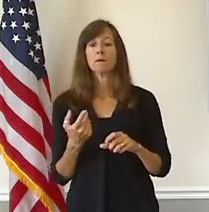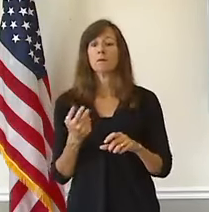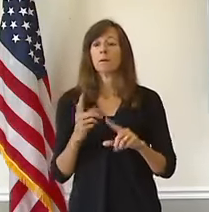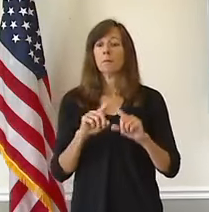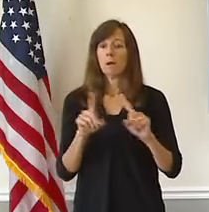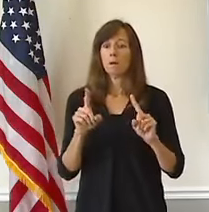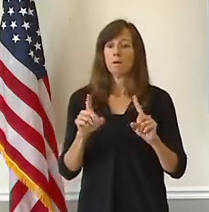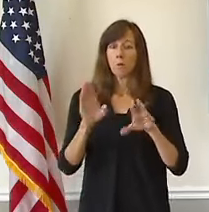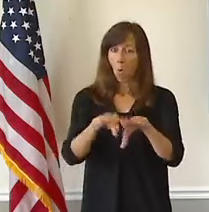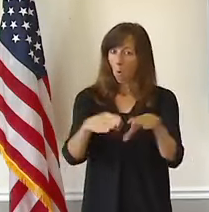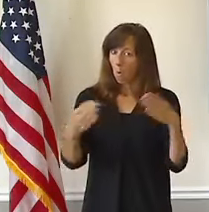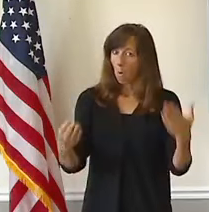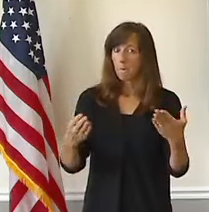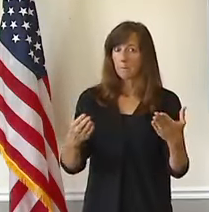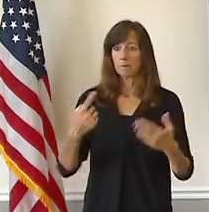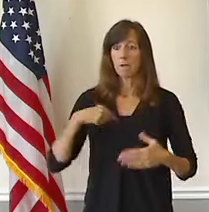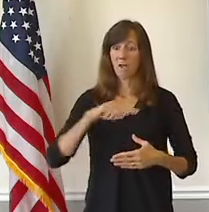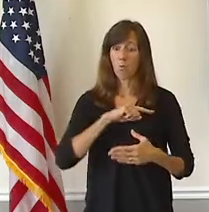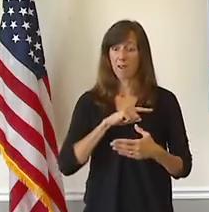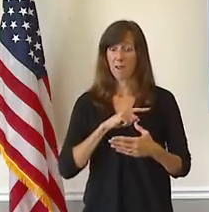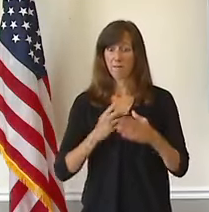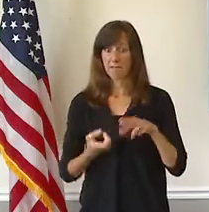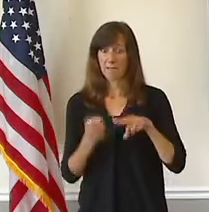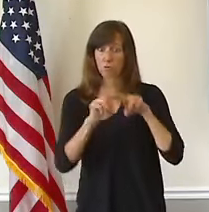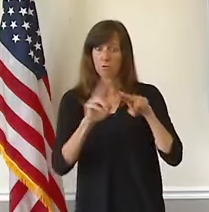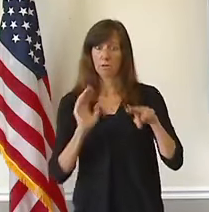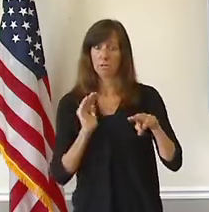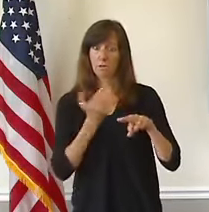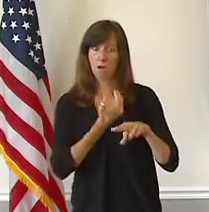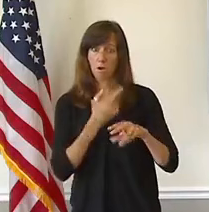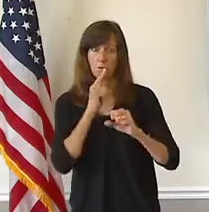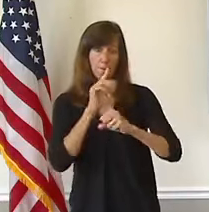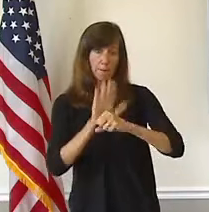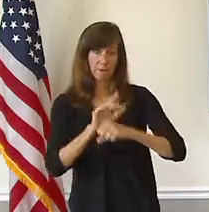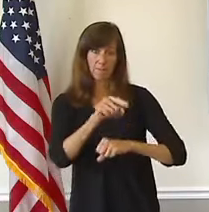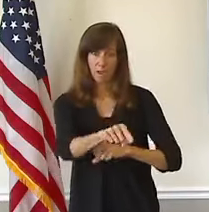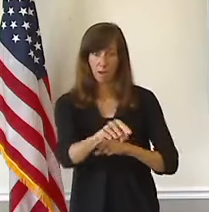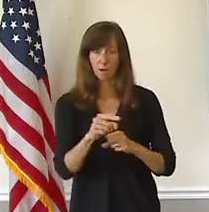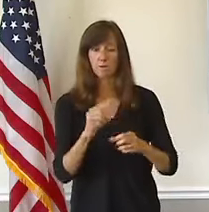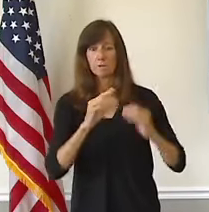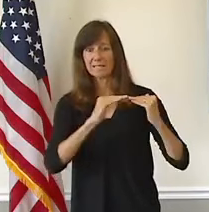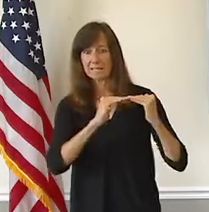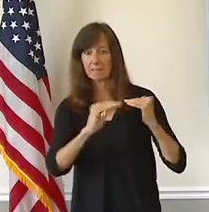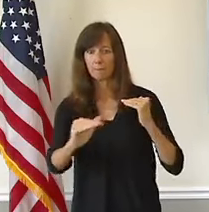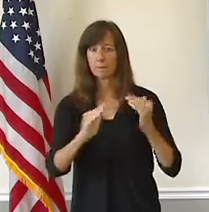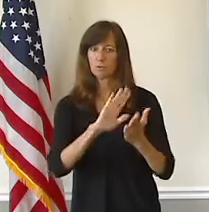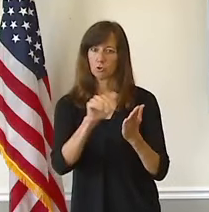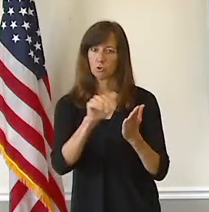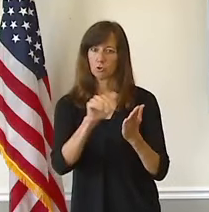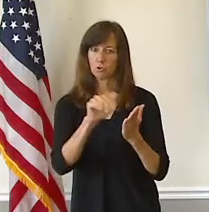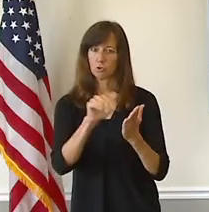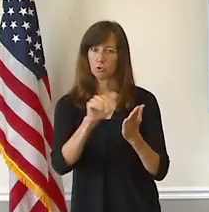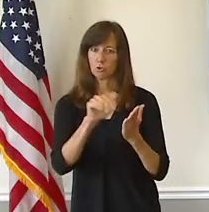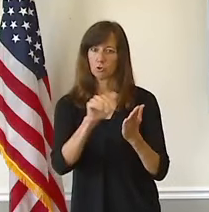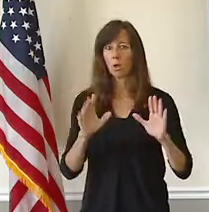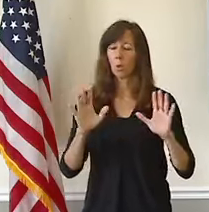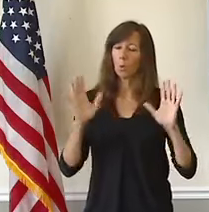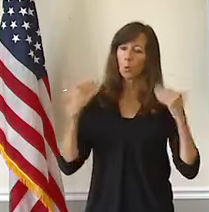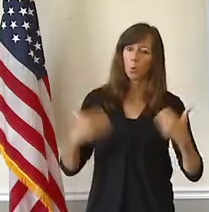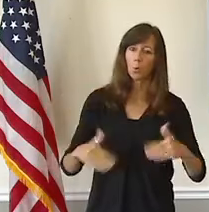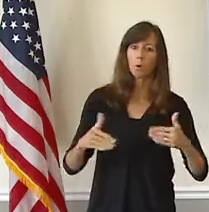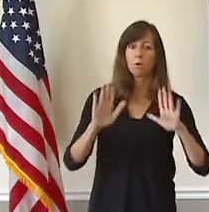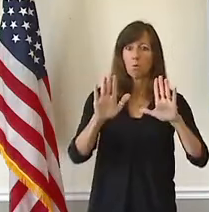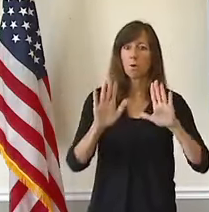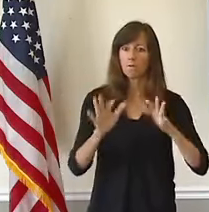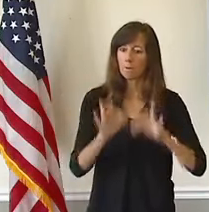have increased our commitment to the Stabilization Center. It is a jewel in our mental health and our mental